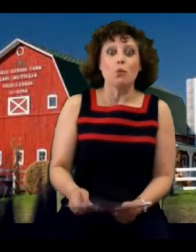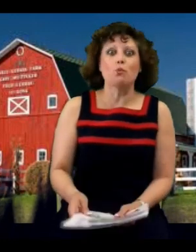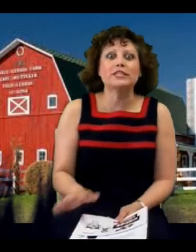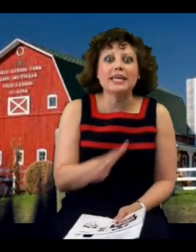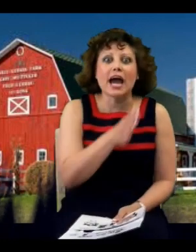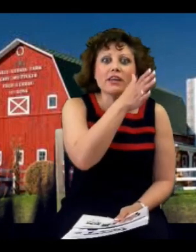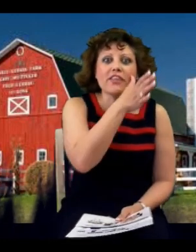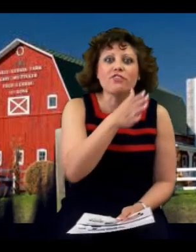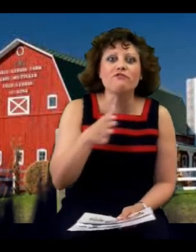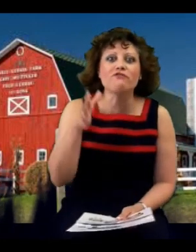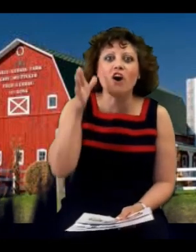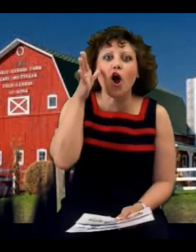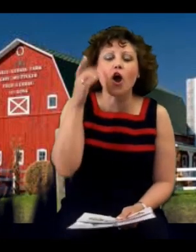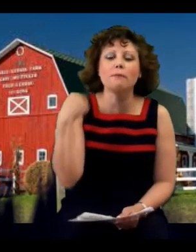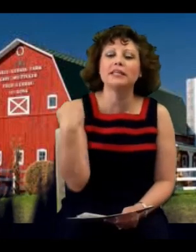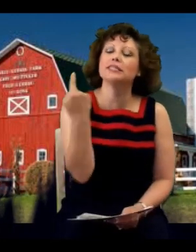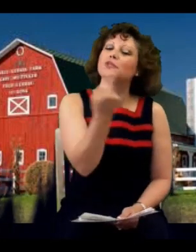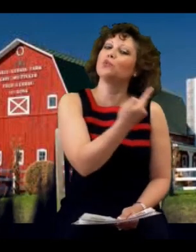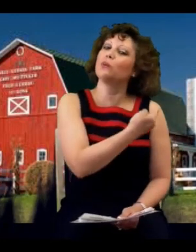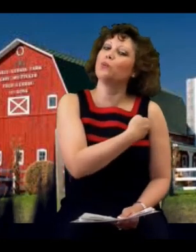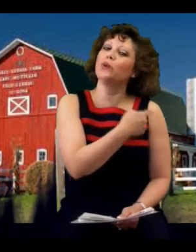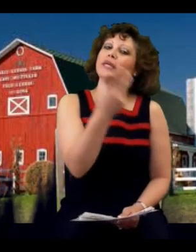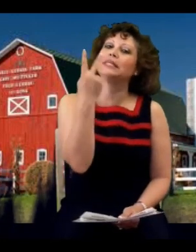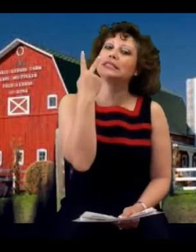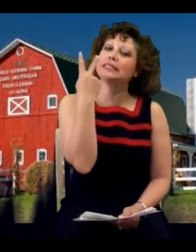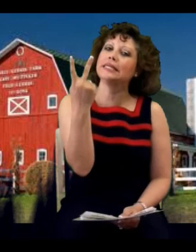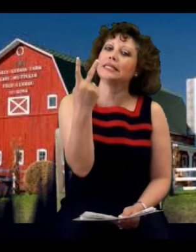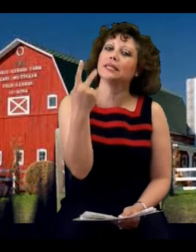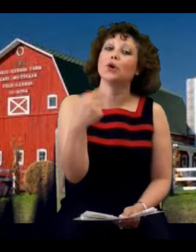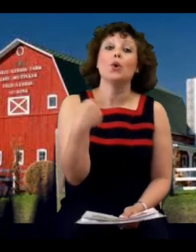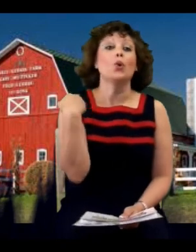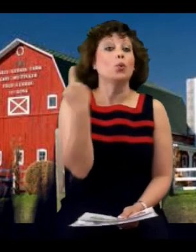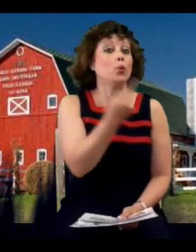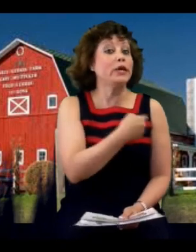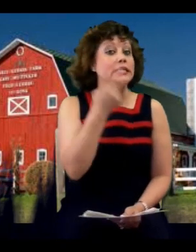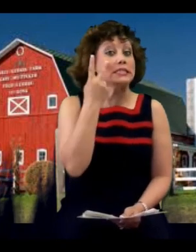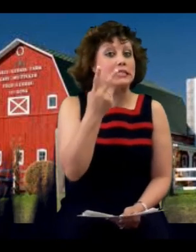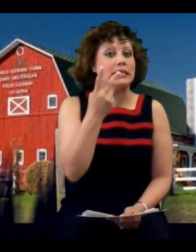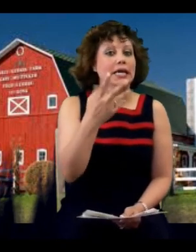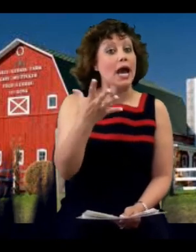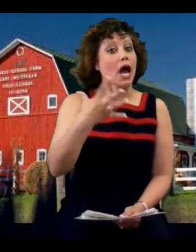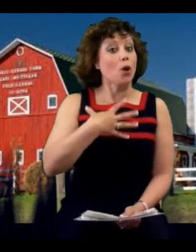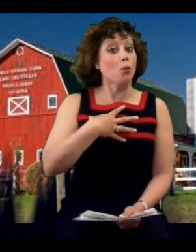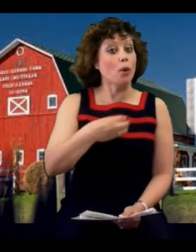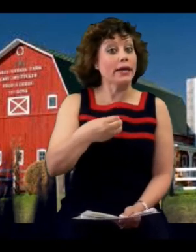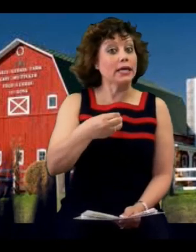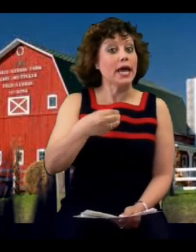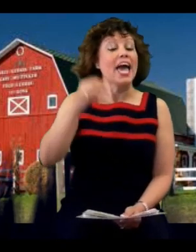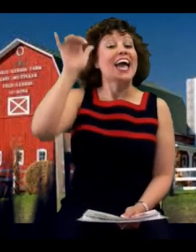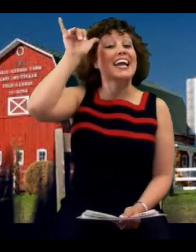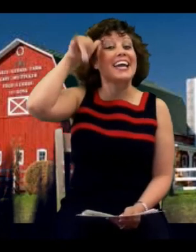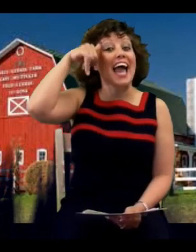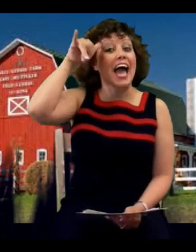We're down at the farm and this is what we see. We see a white